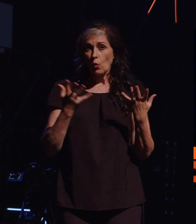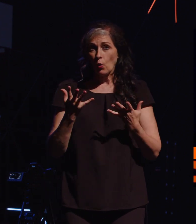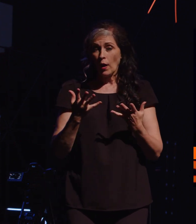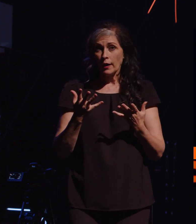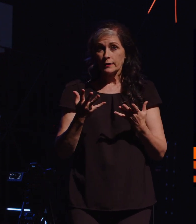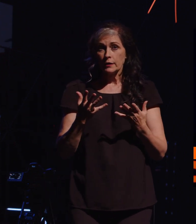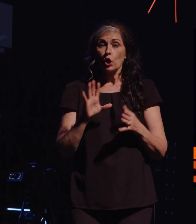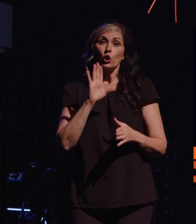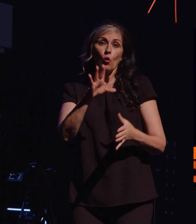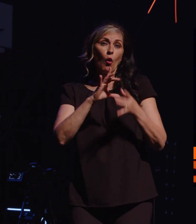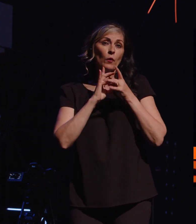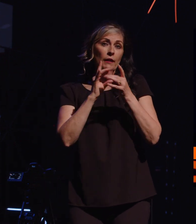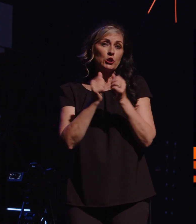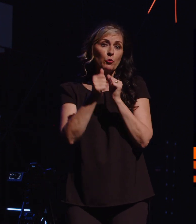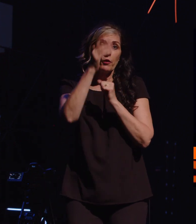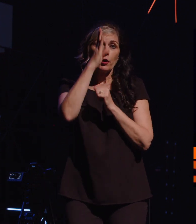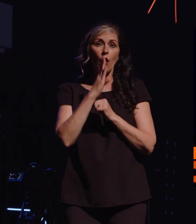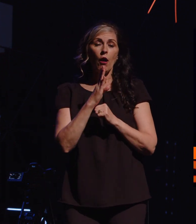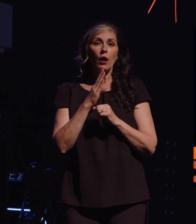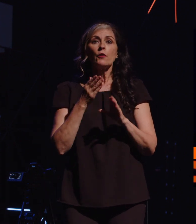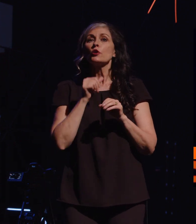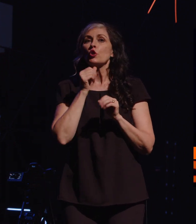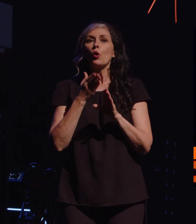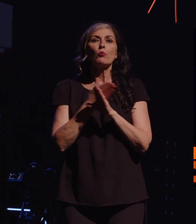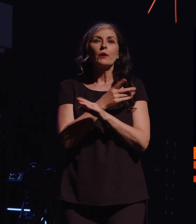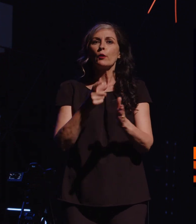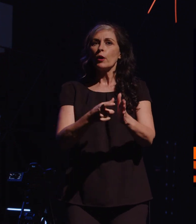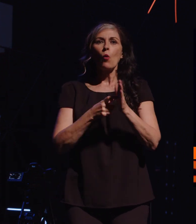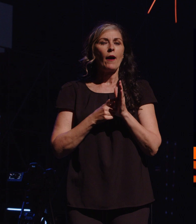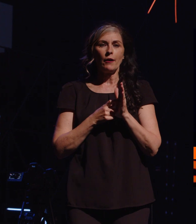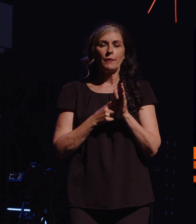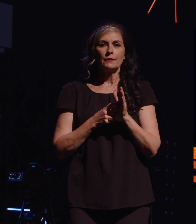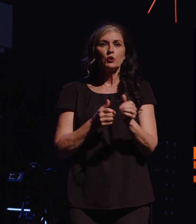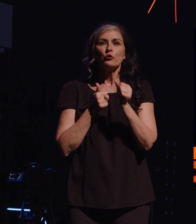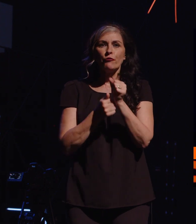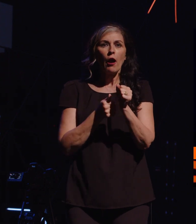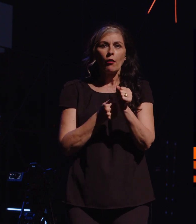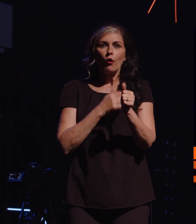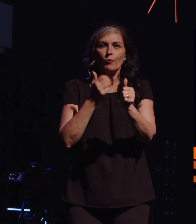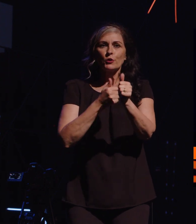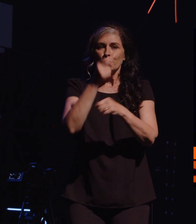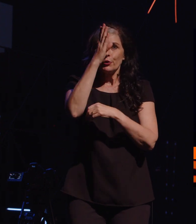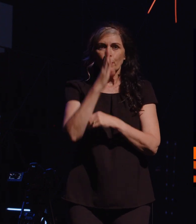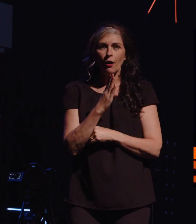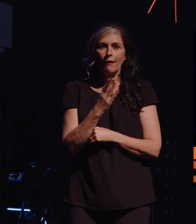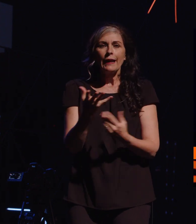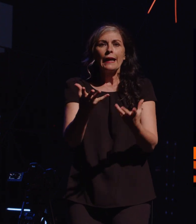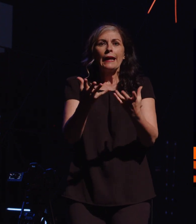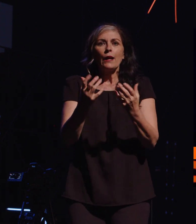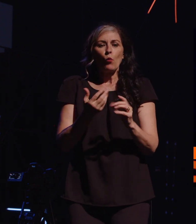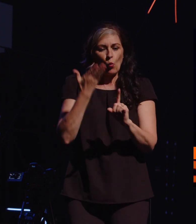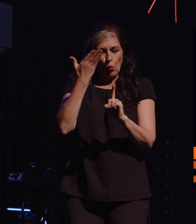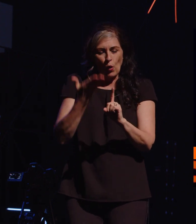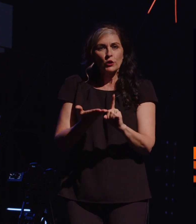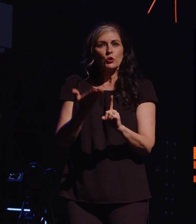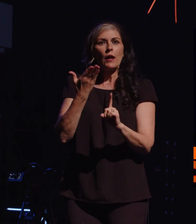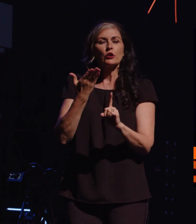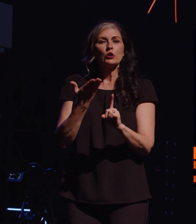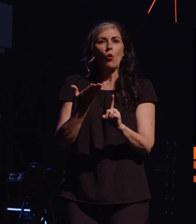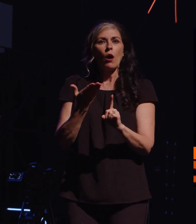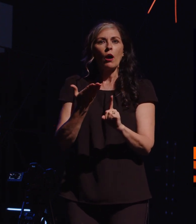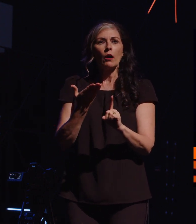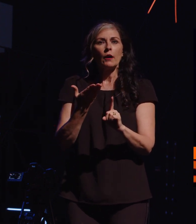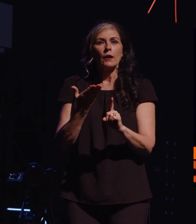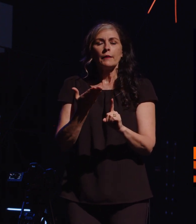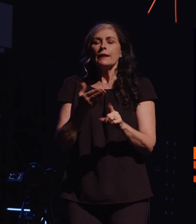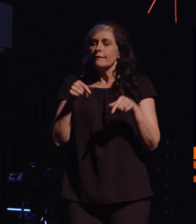that in your relationship with God, there's no prerequisite for following after God. He just wants you as you are. Even